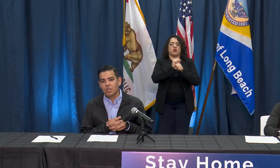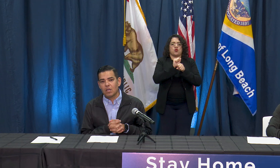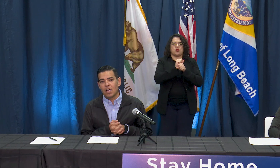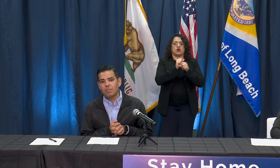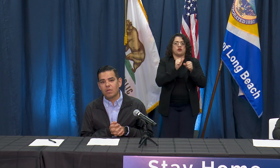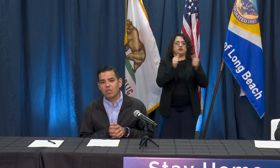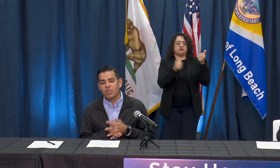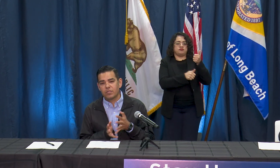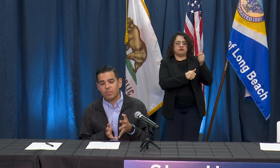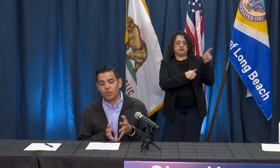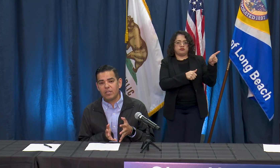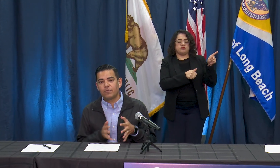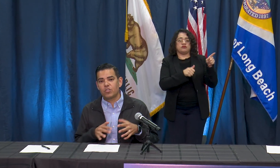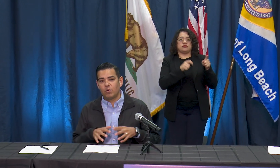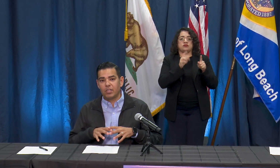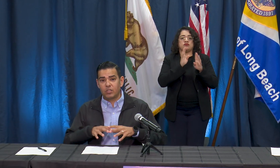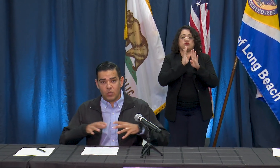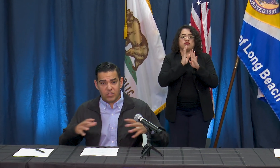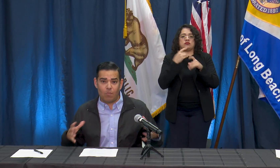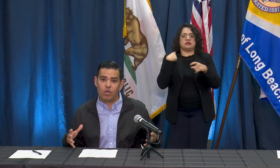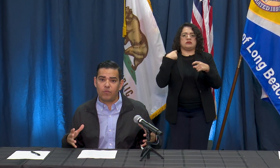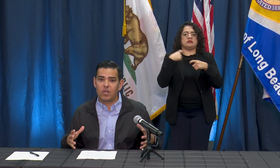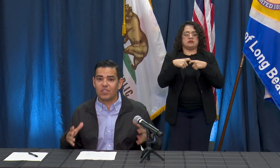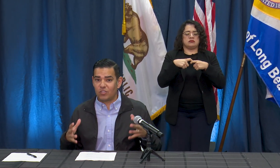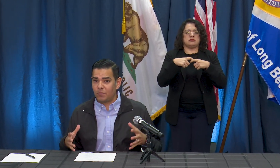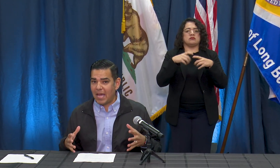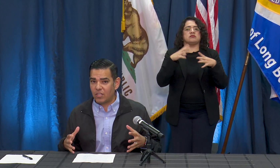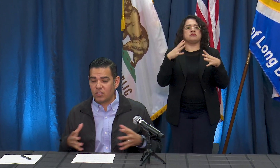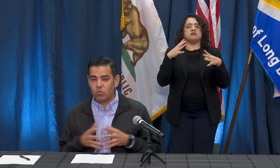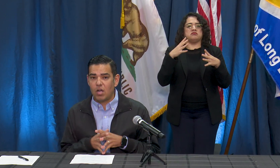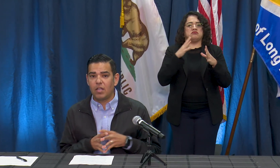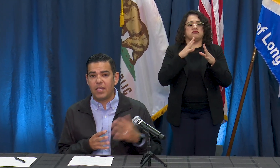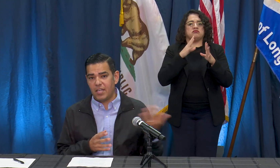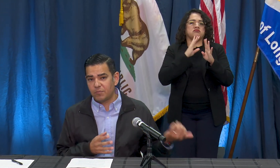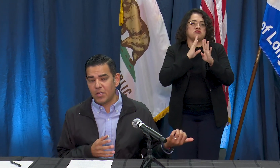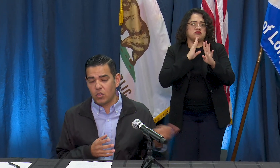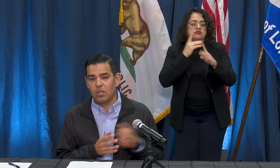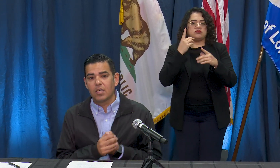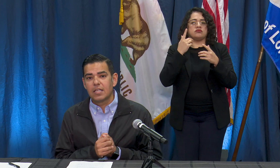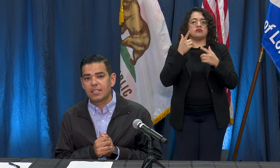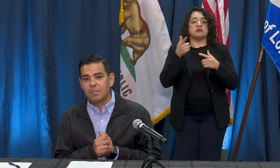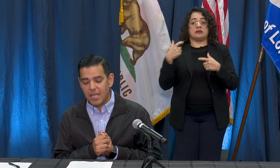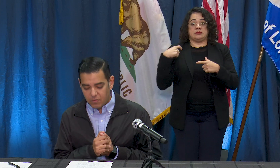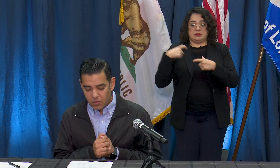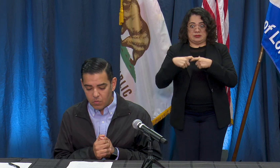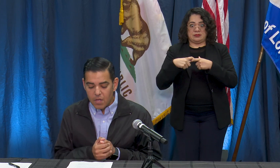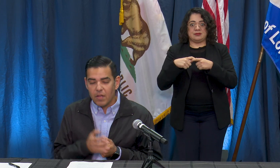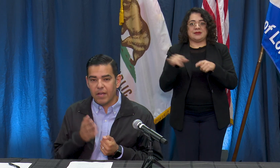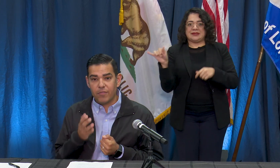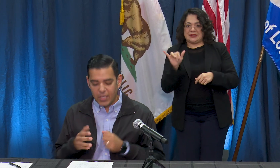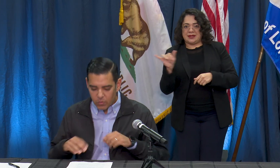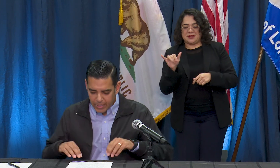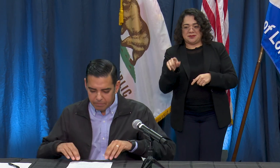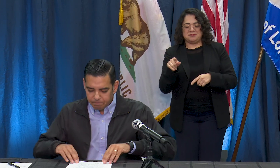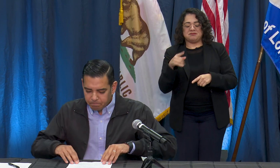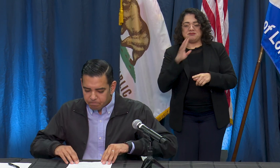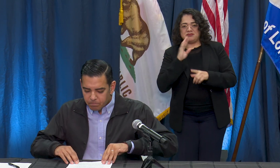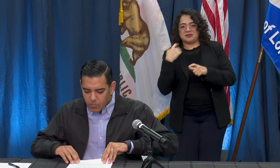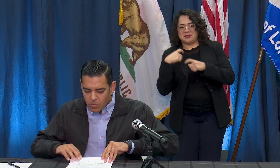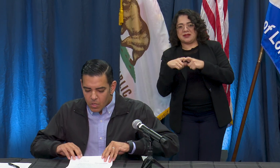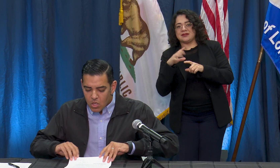the brief, she will do a summary for us in Spanish as well, and en español también. So thank you